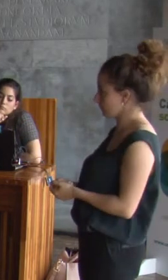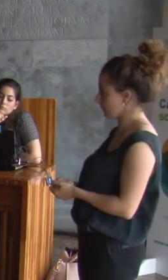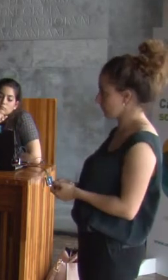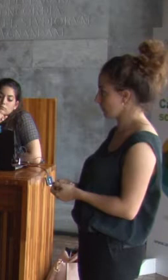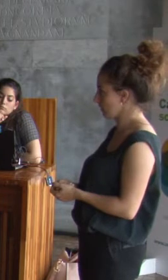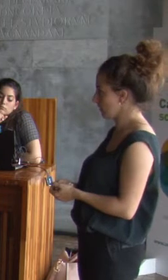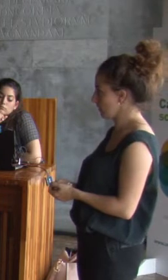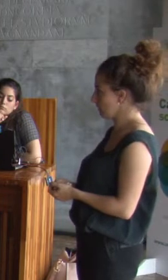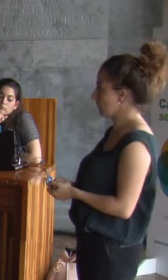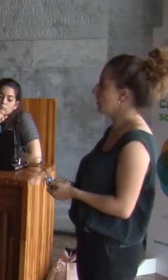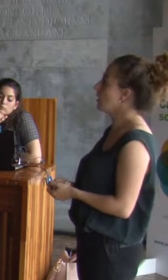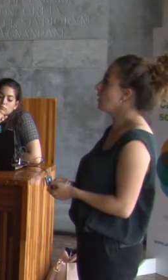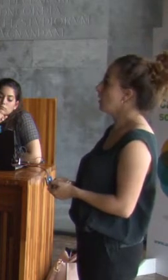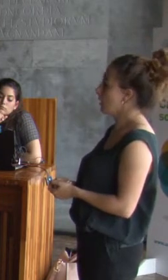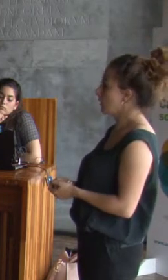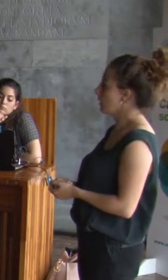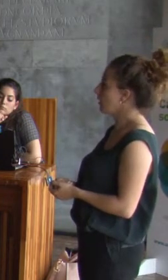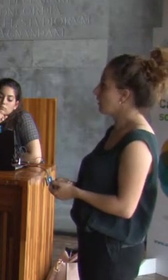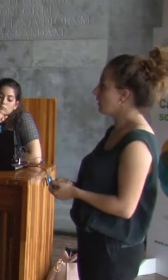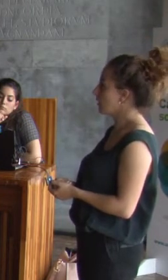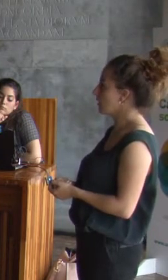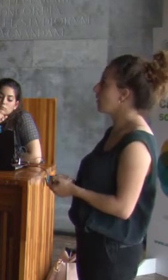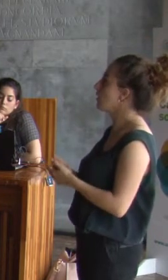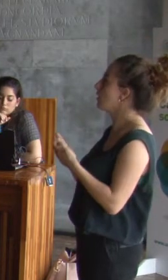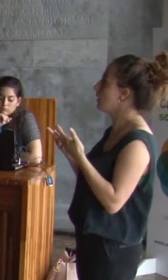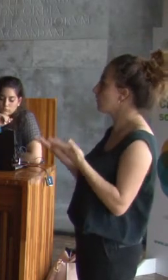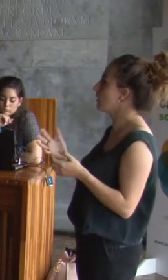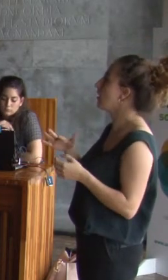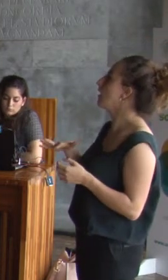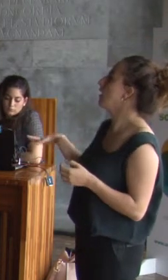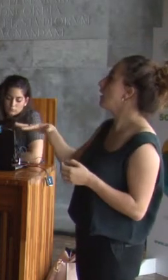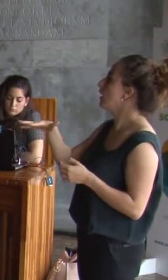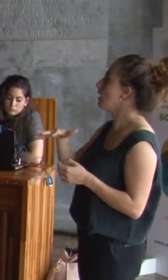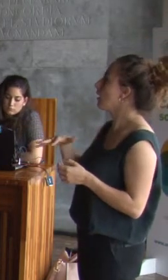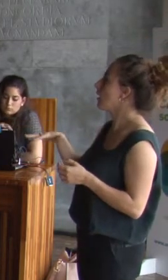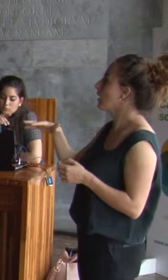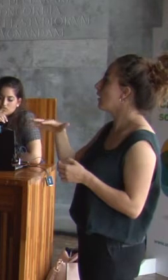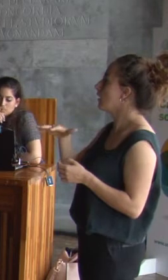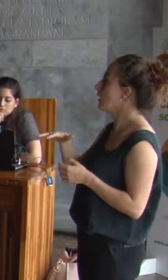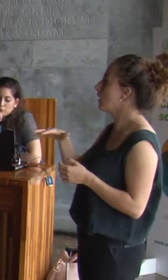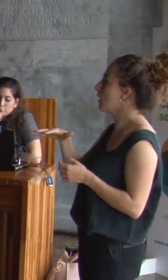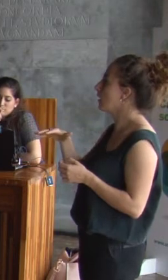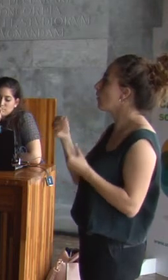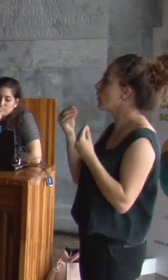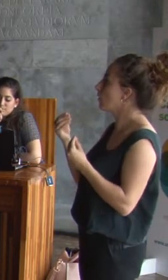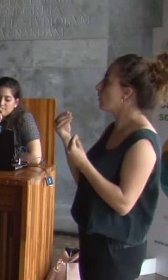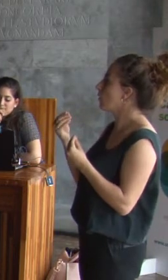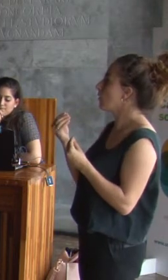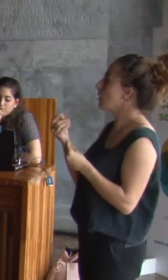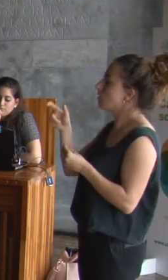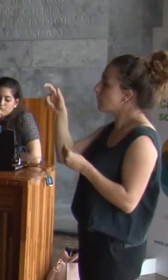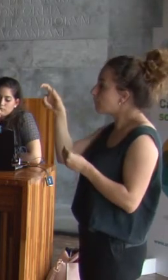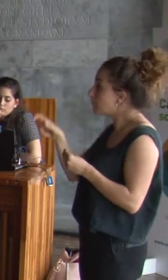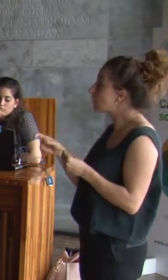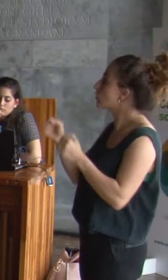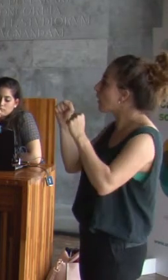this interactive framework where we recognize the role of the environment, in fact, a person may have a disability